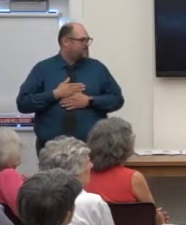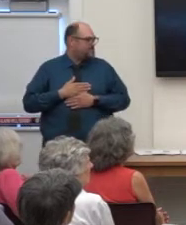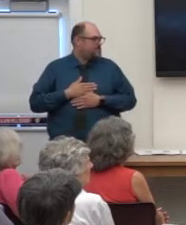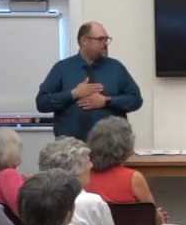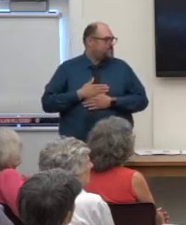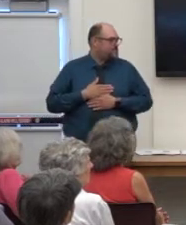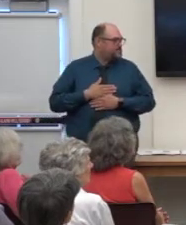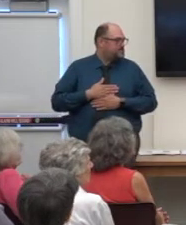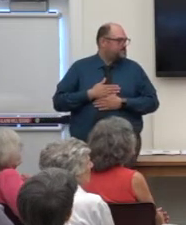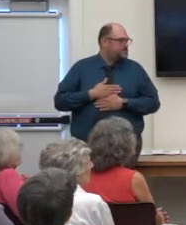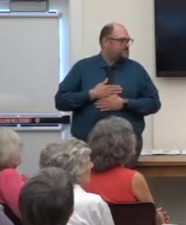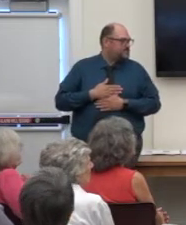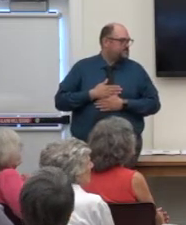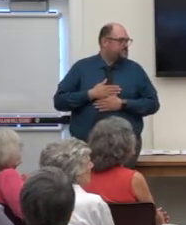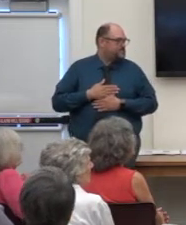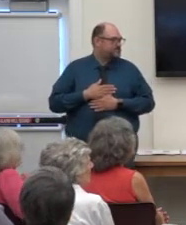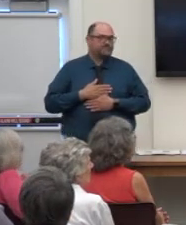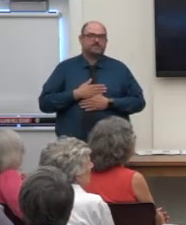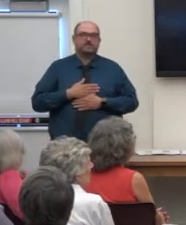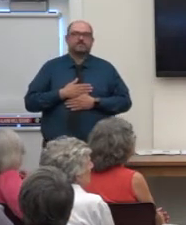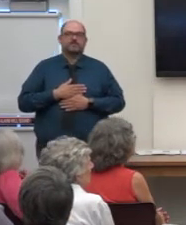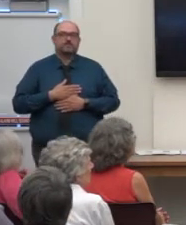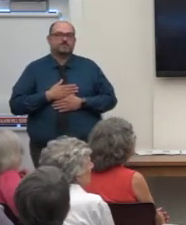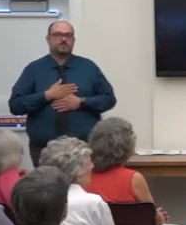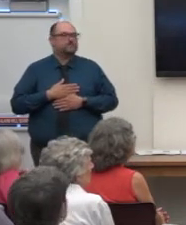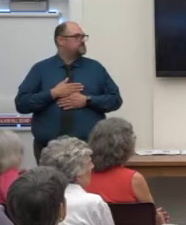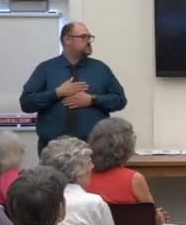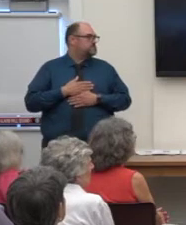Right. This is the sign for swordfish.